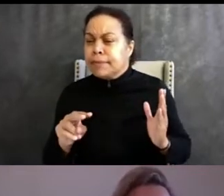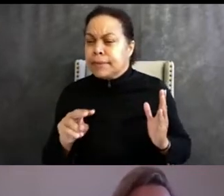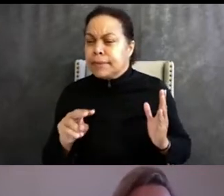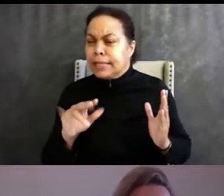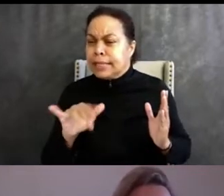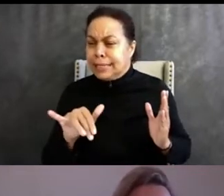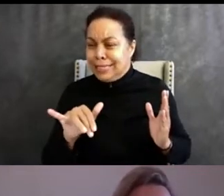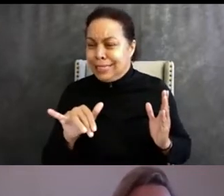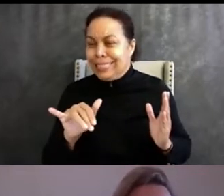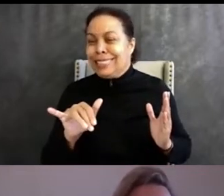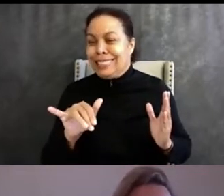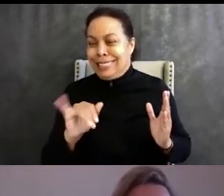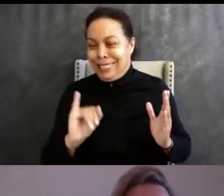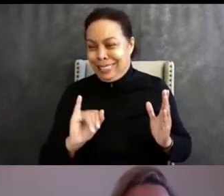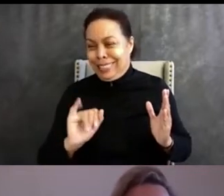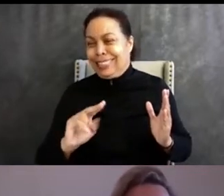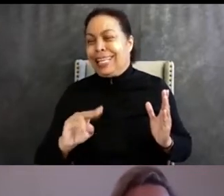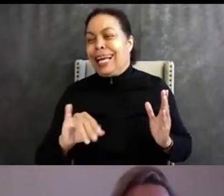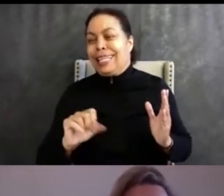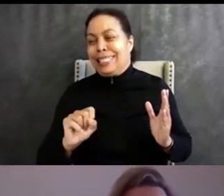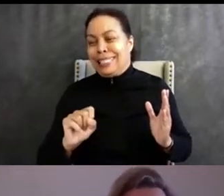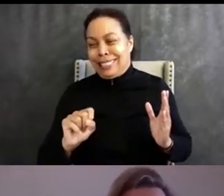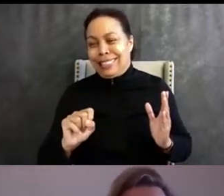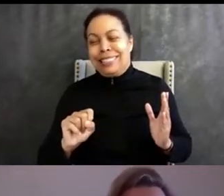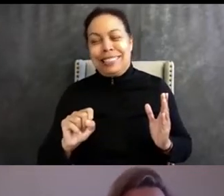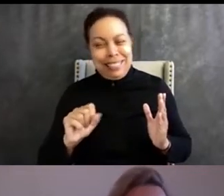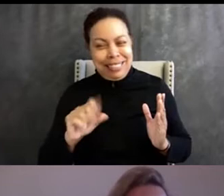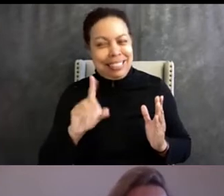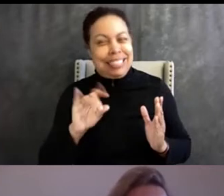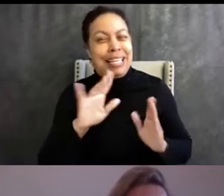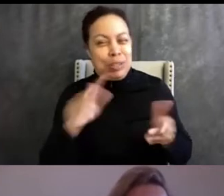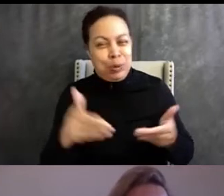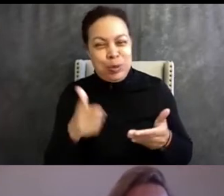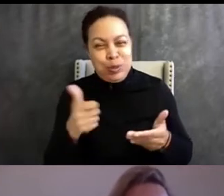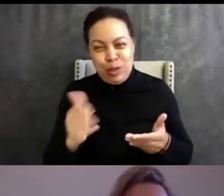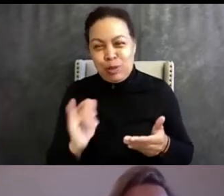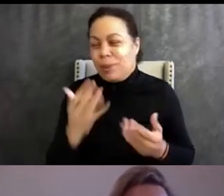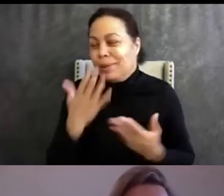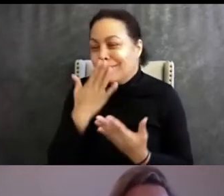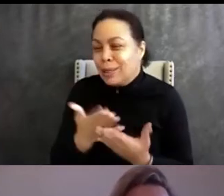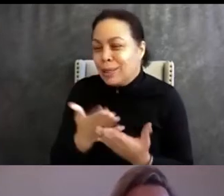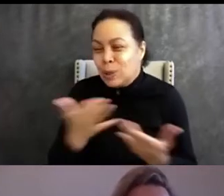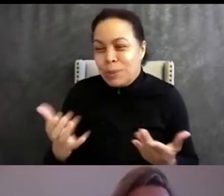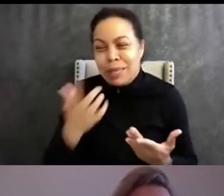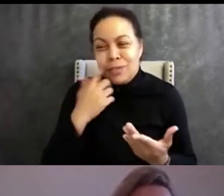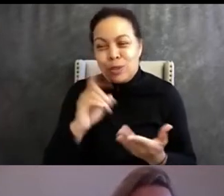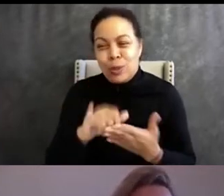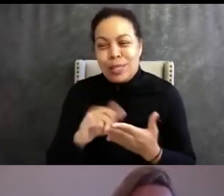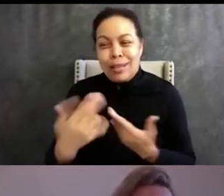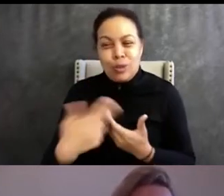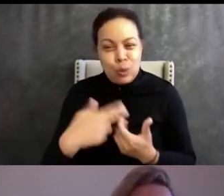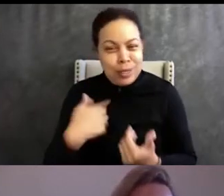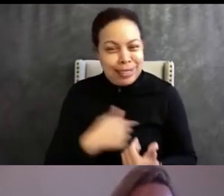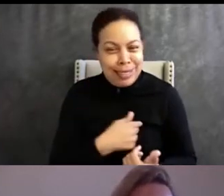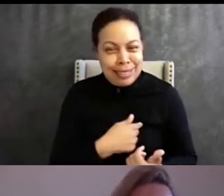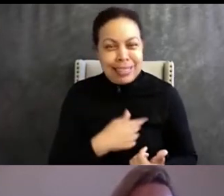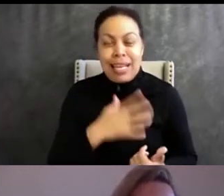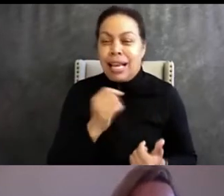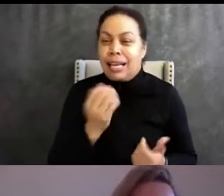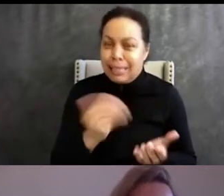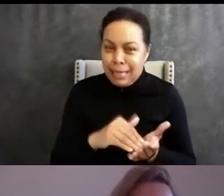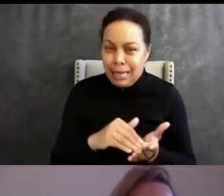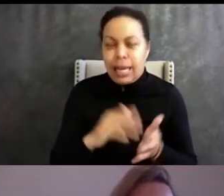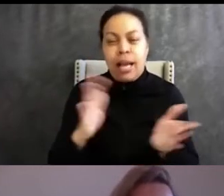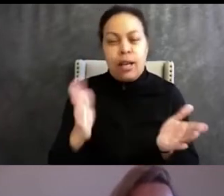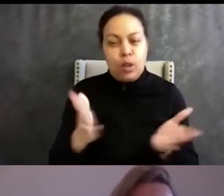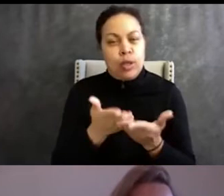Yanis also introduced themselves in the chat. Thank you so much for being here. And I encourage, again, all of